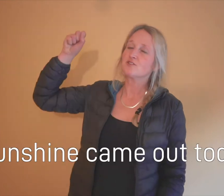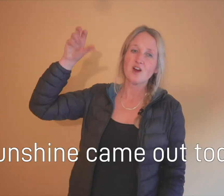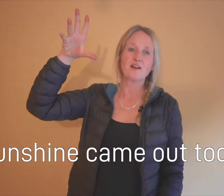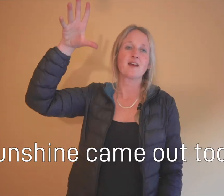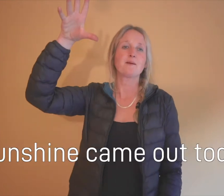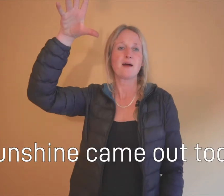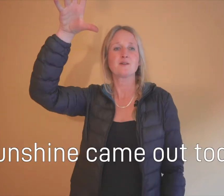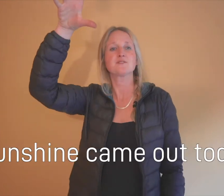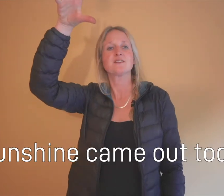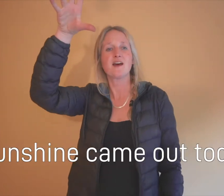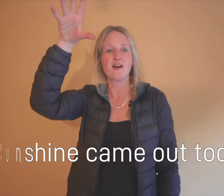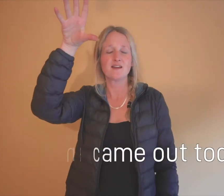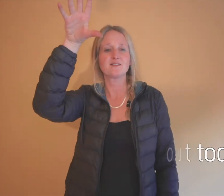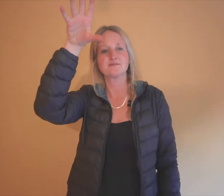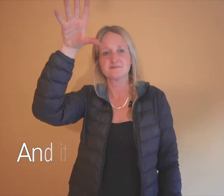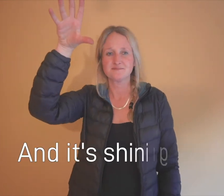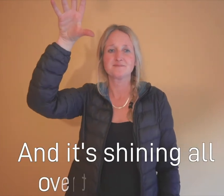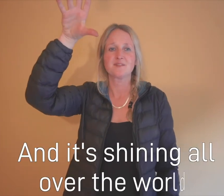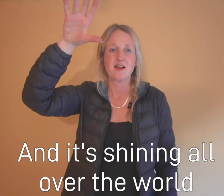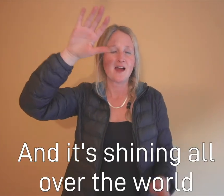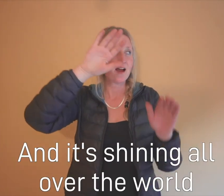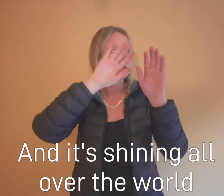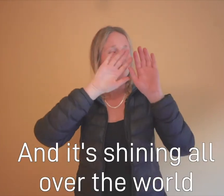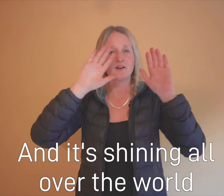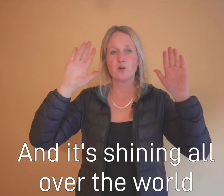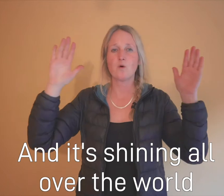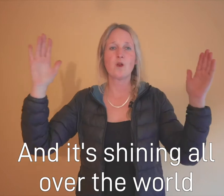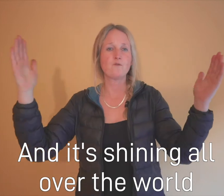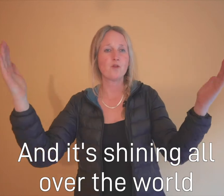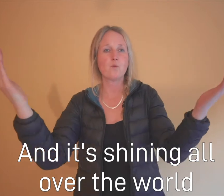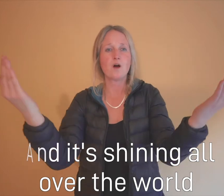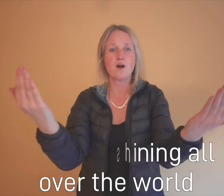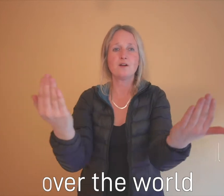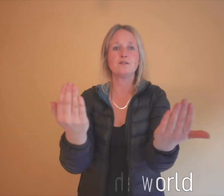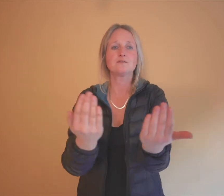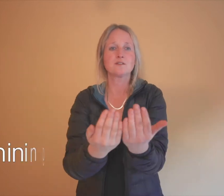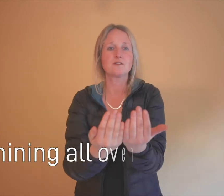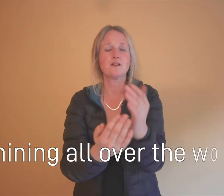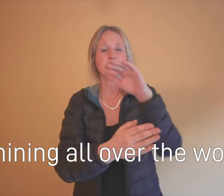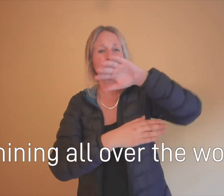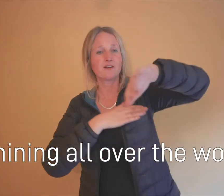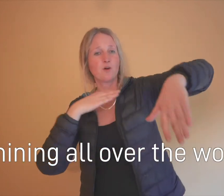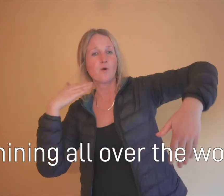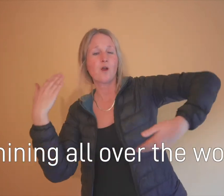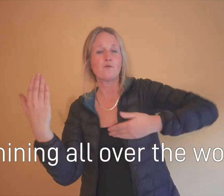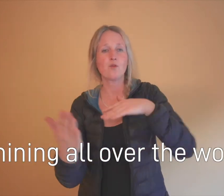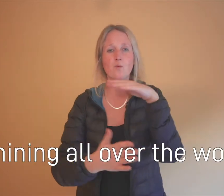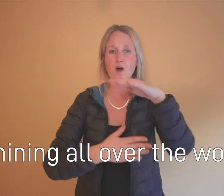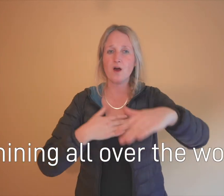Sunshine came out today, and it's shining all over the world, shining all over the